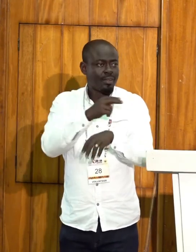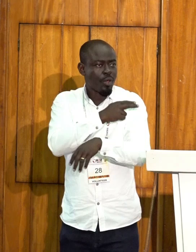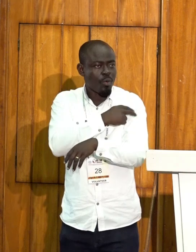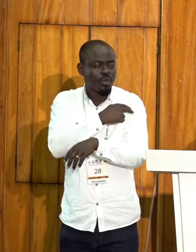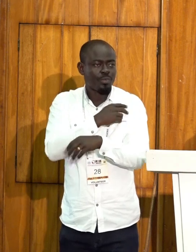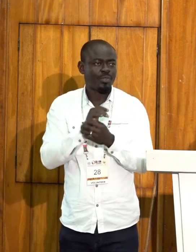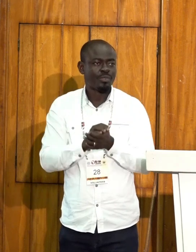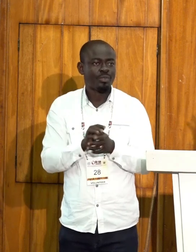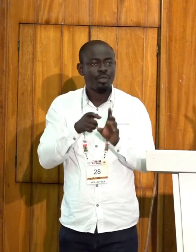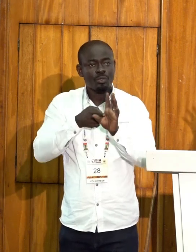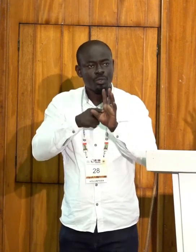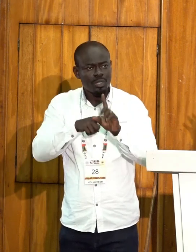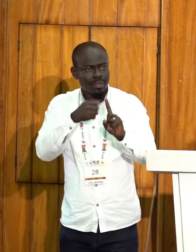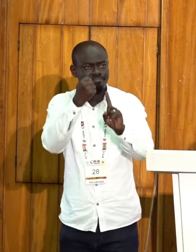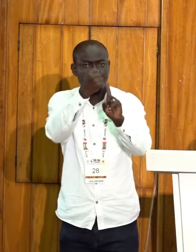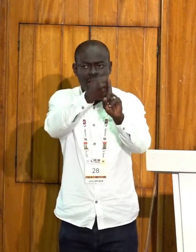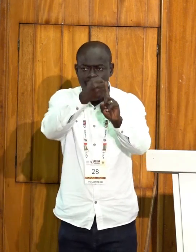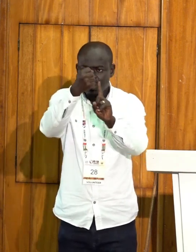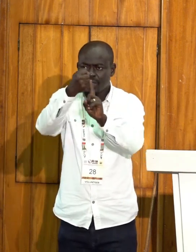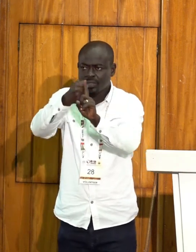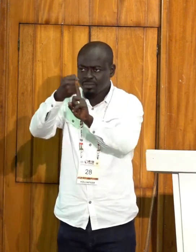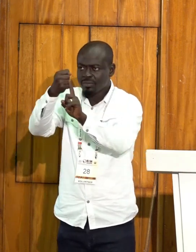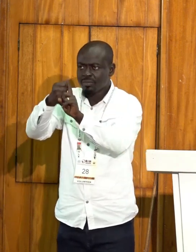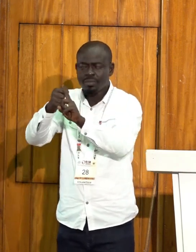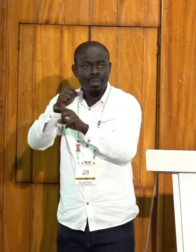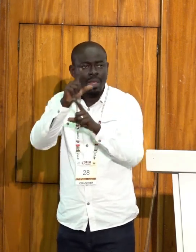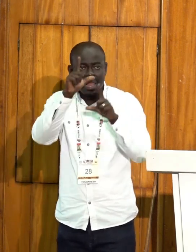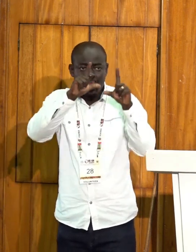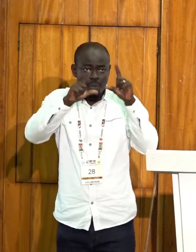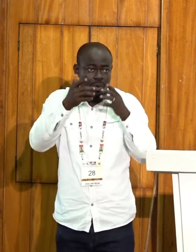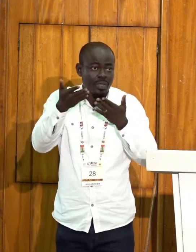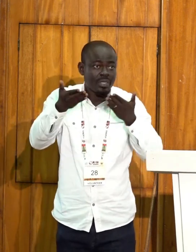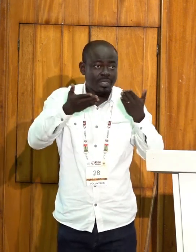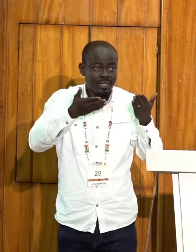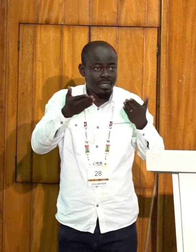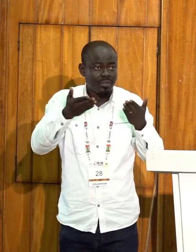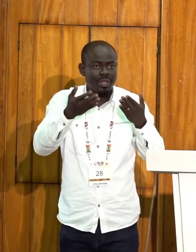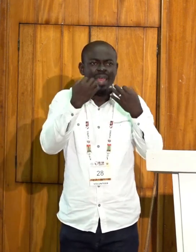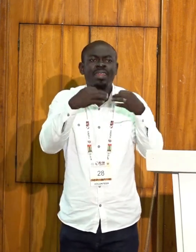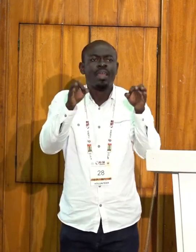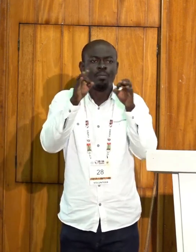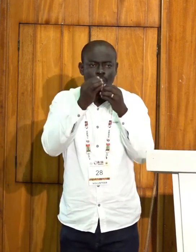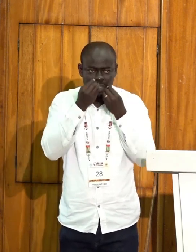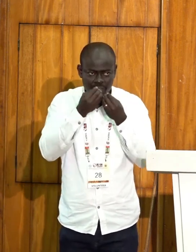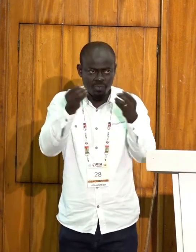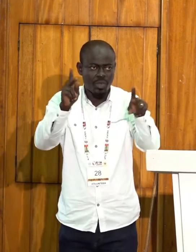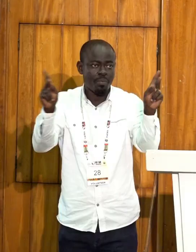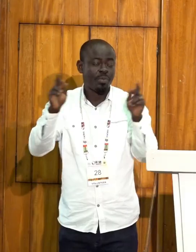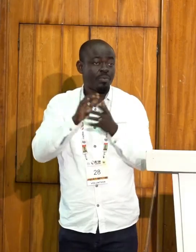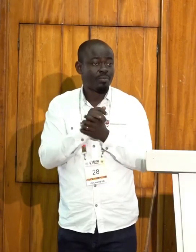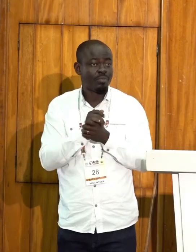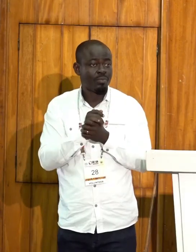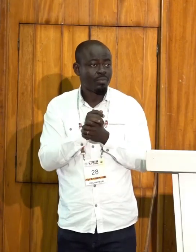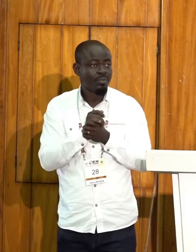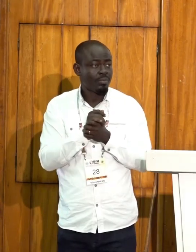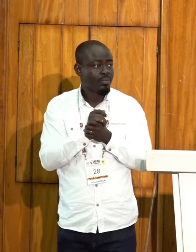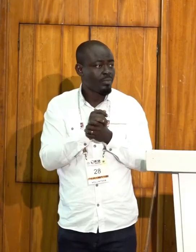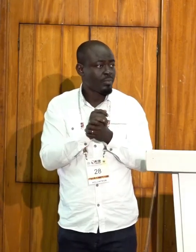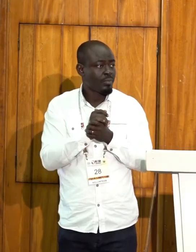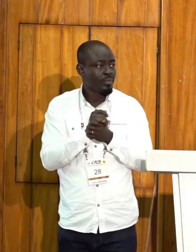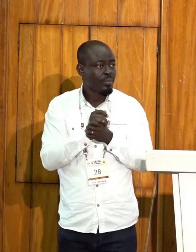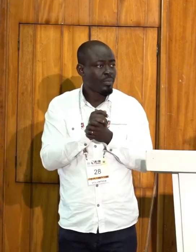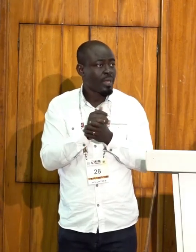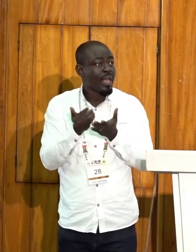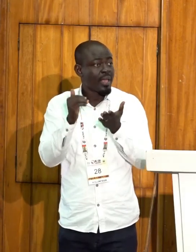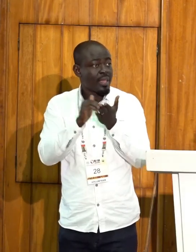to start promoting laboratory services and their importance. Alternative week, we were